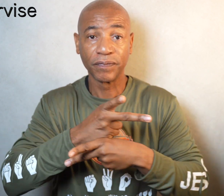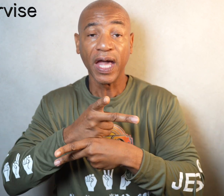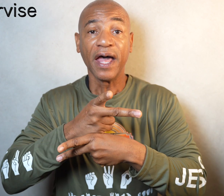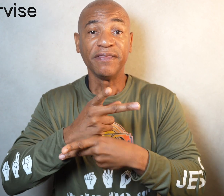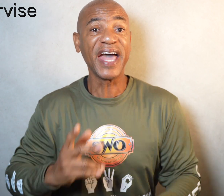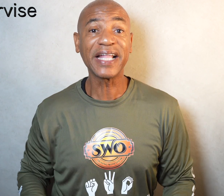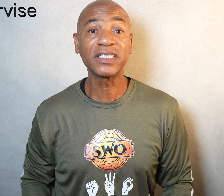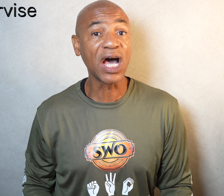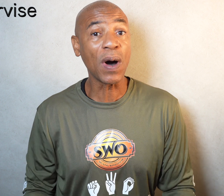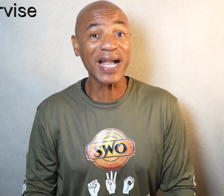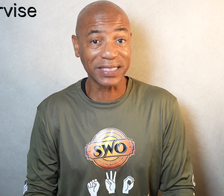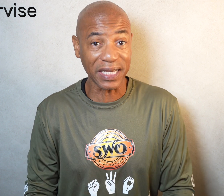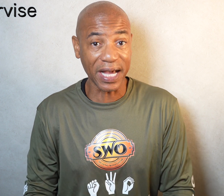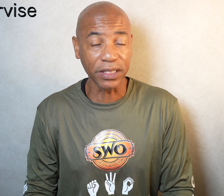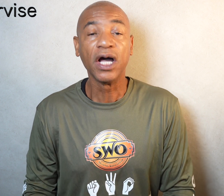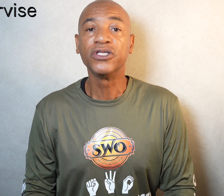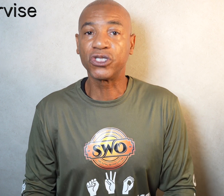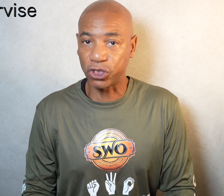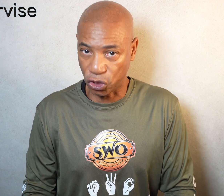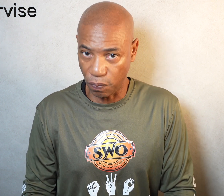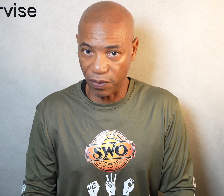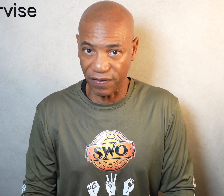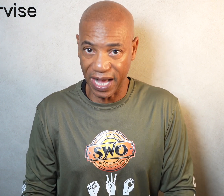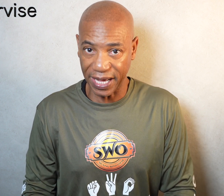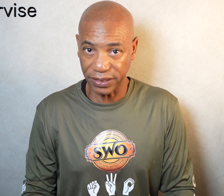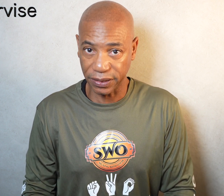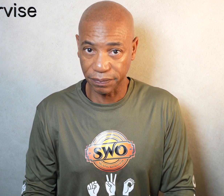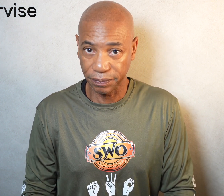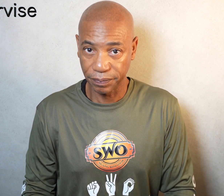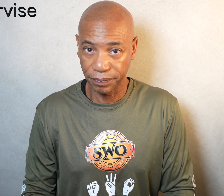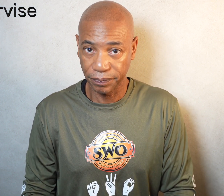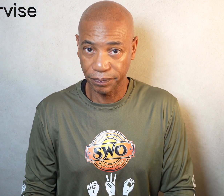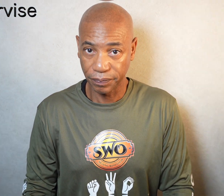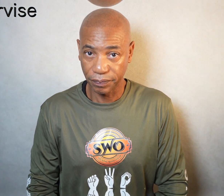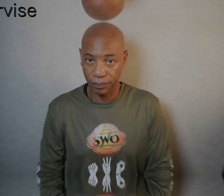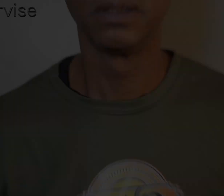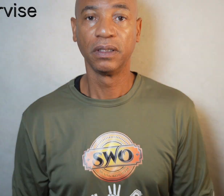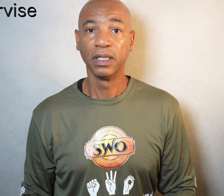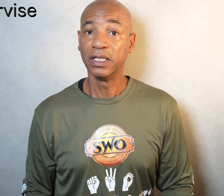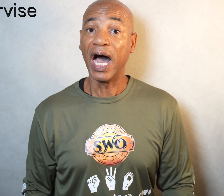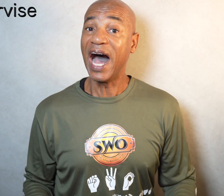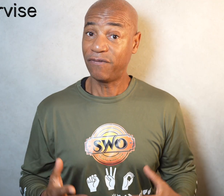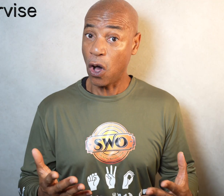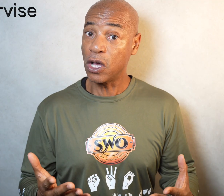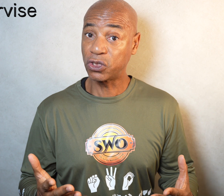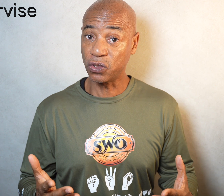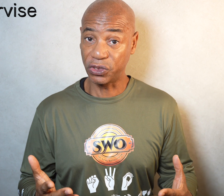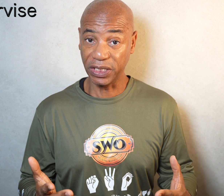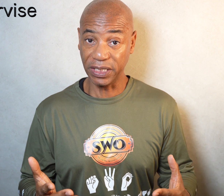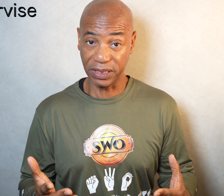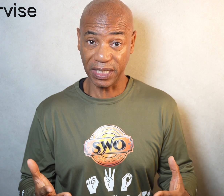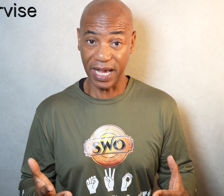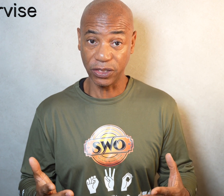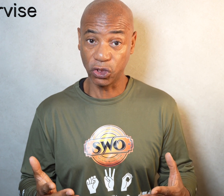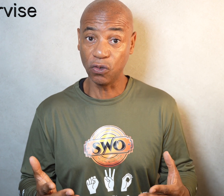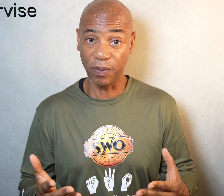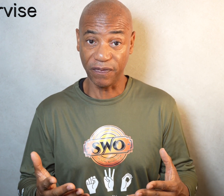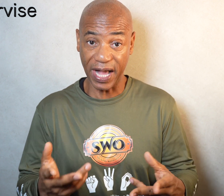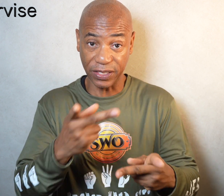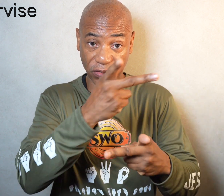That is how I sign to supervise. I've also seen the sign SUPERVISE